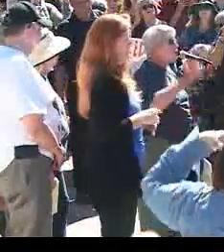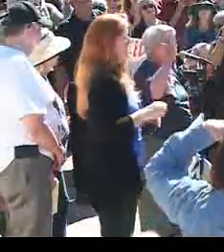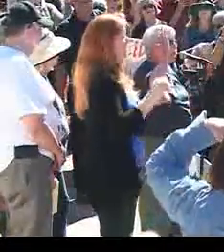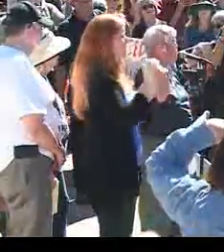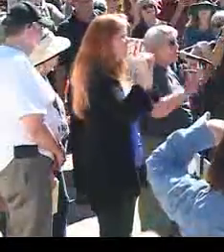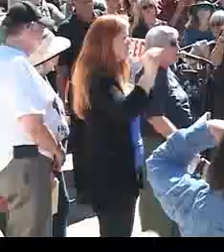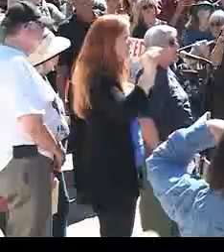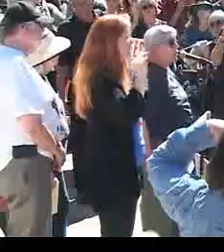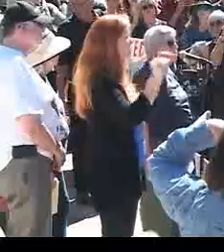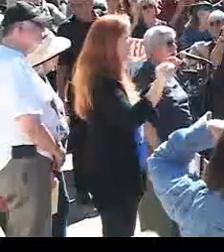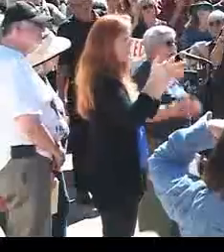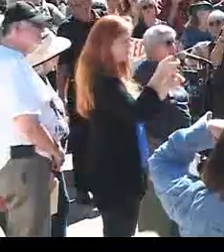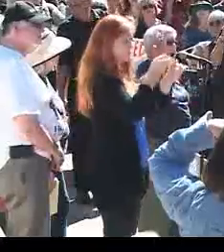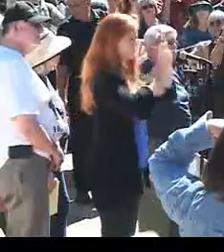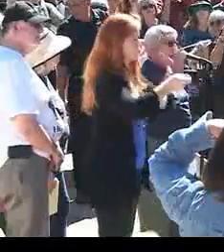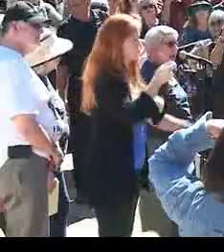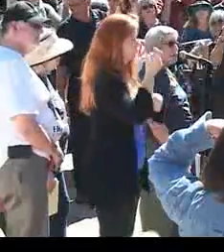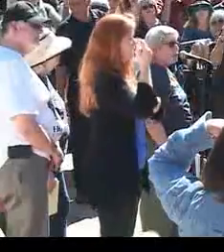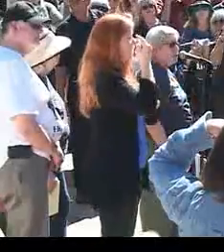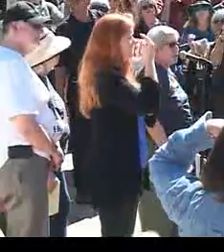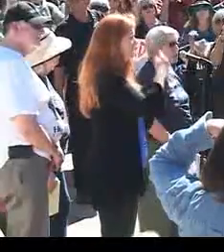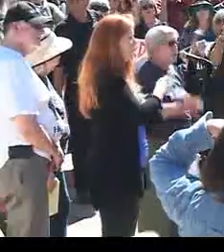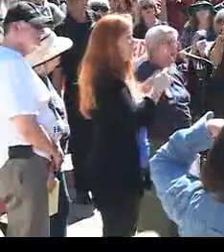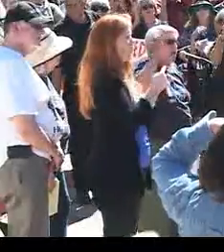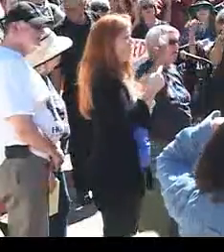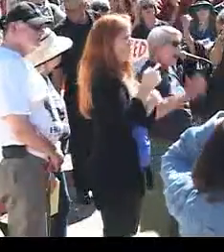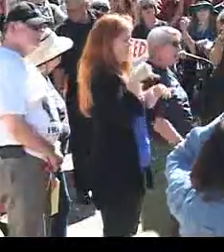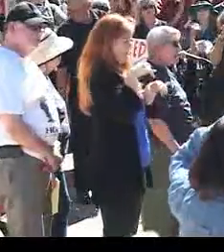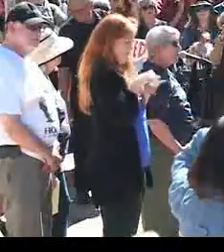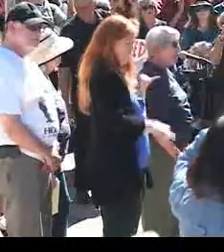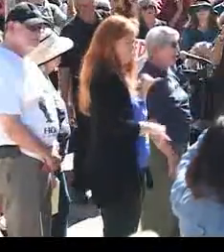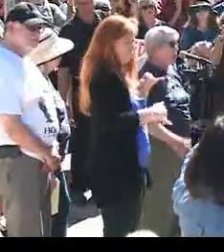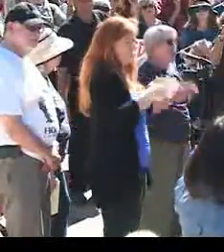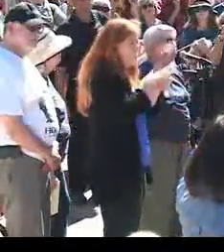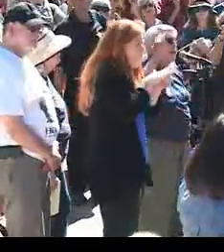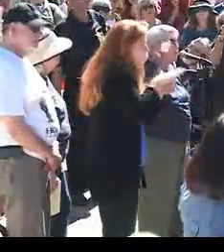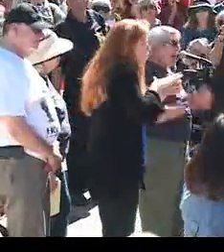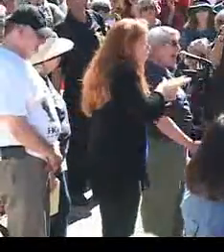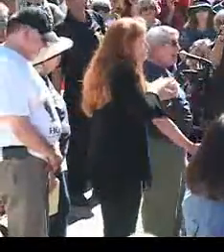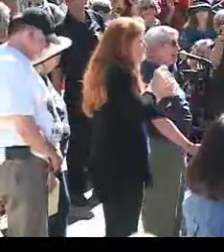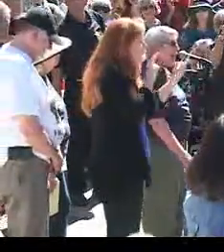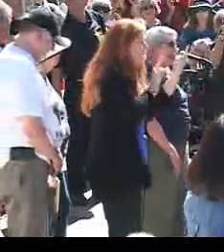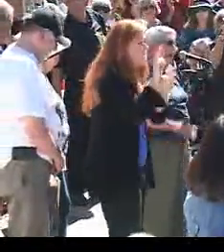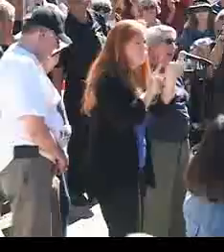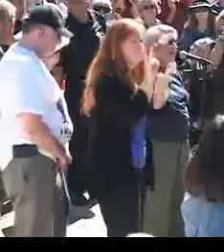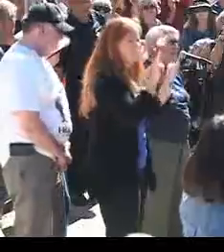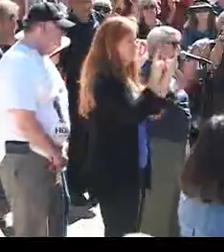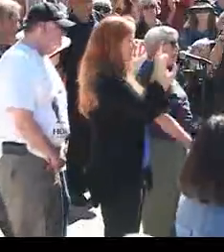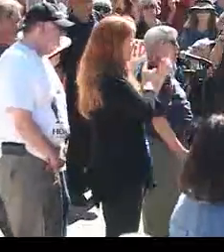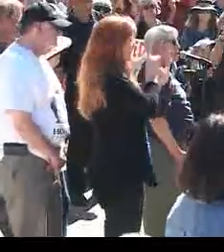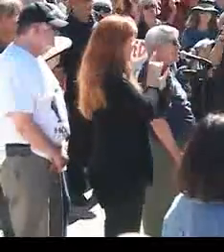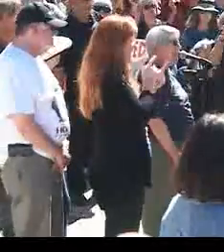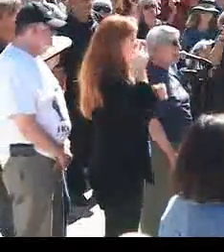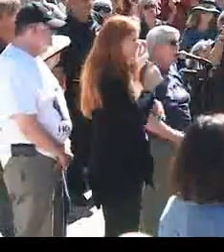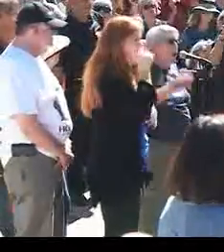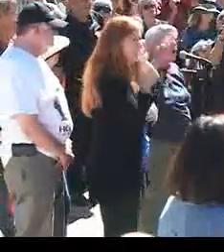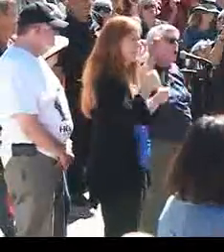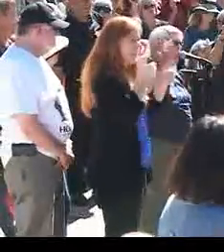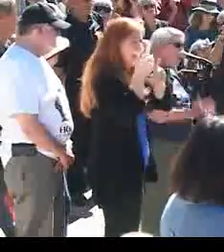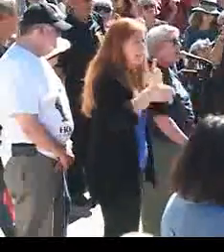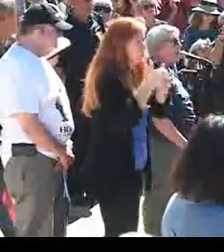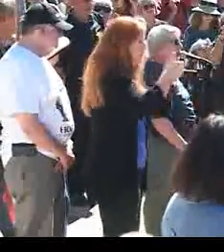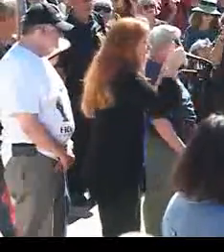no substitution for grassroots, face-to-face, day-to-day,